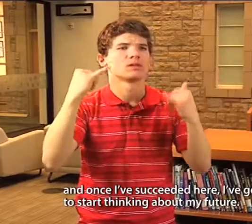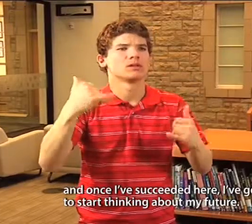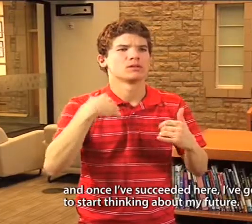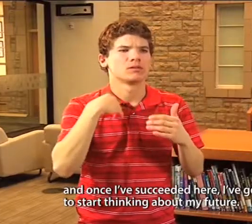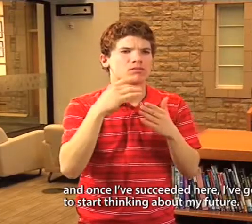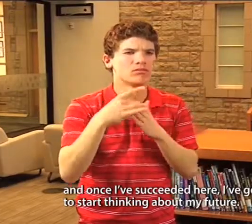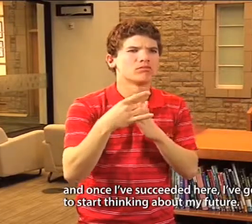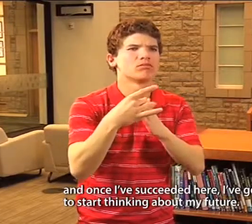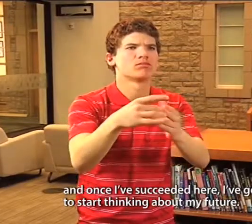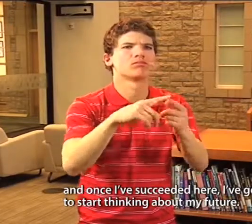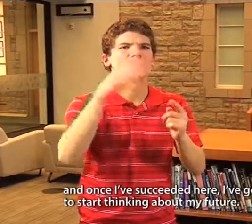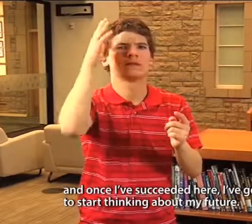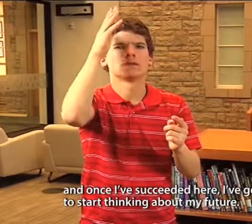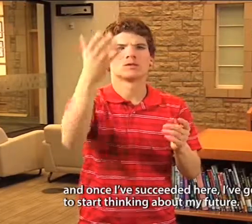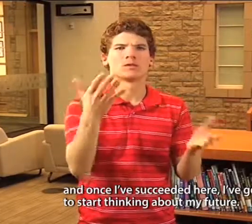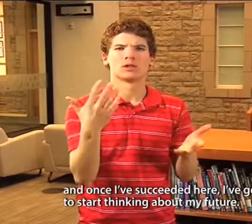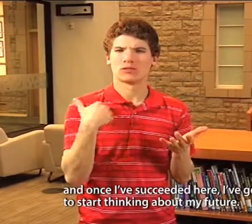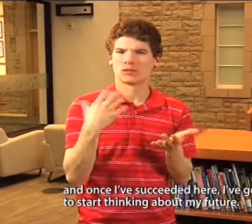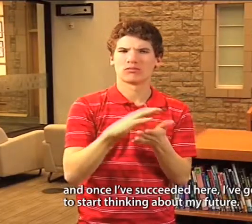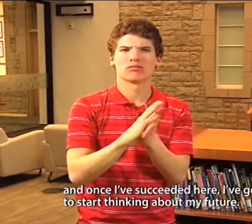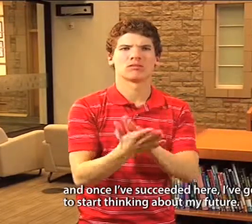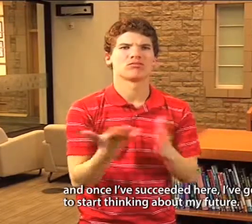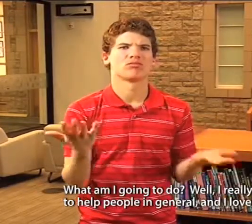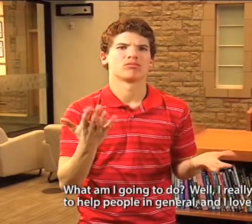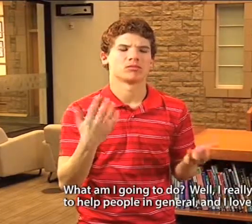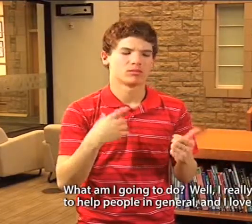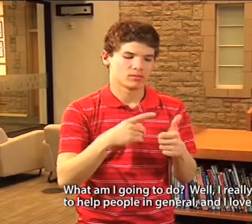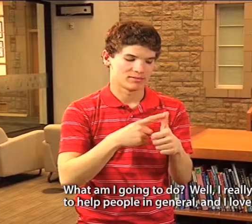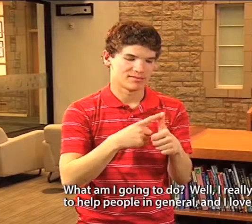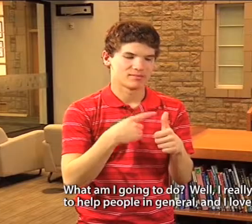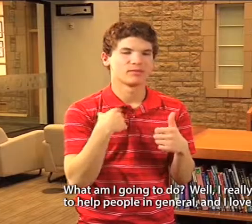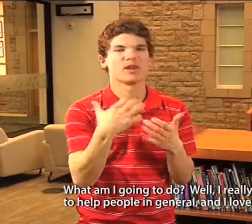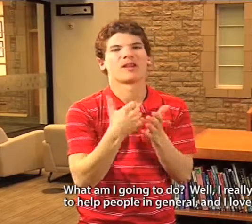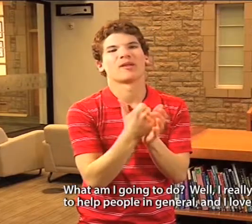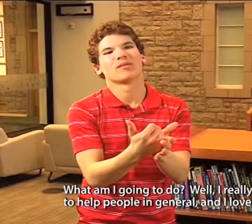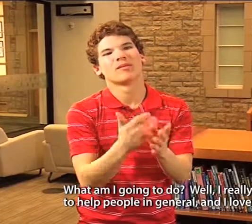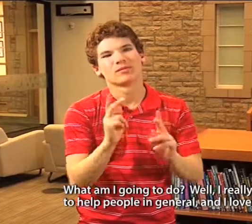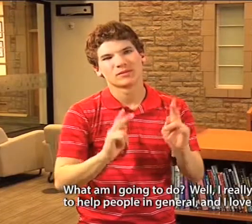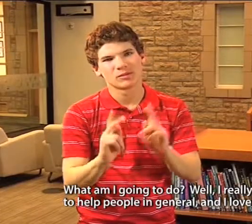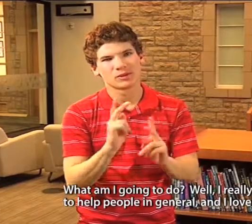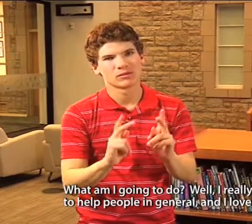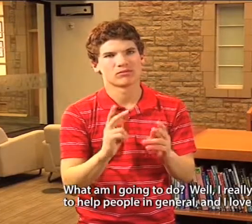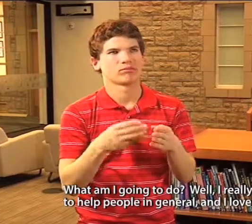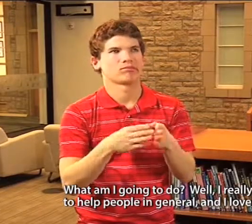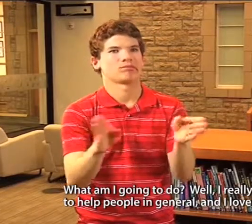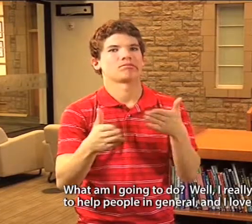I've succeeded here, I've got to start thinking about my future. What am I going to do? Well, I really like to help people in